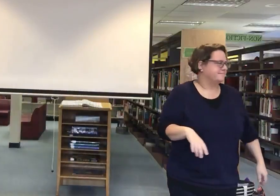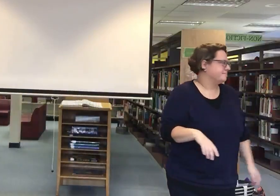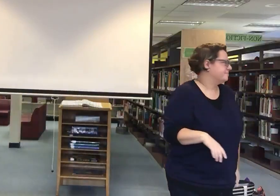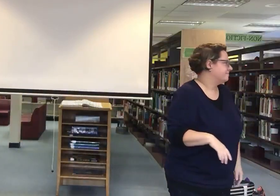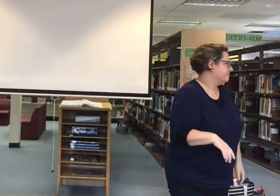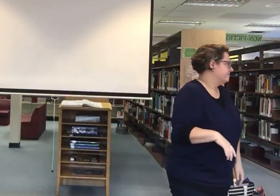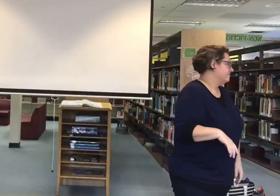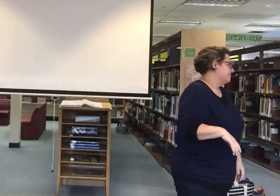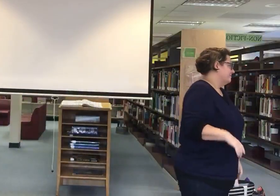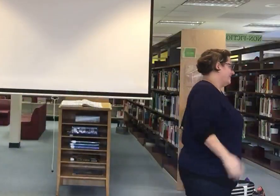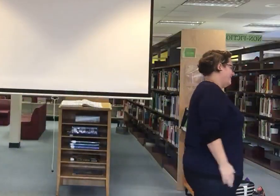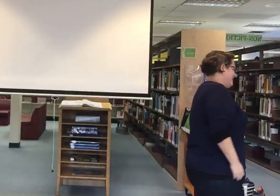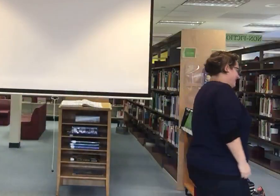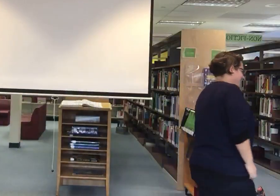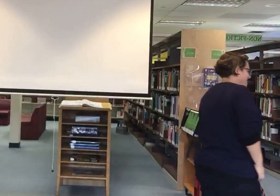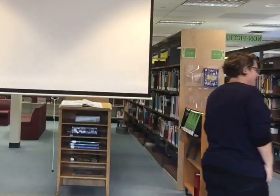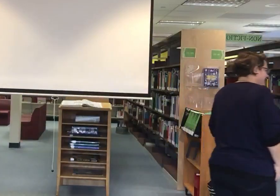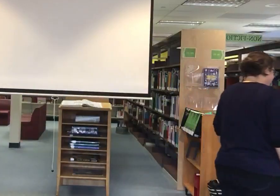out this way,